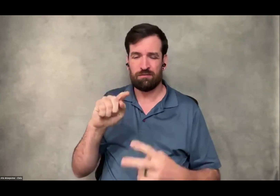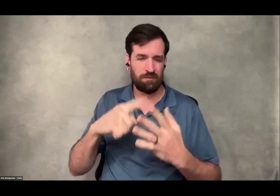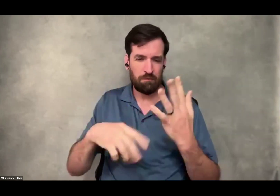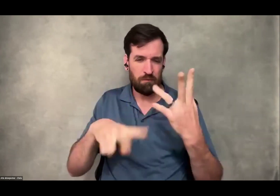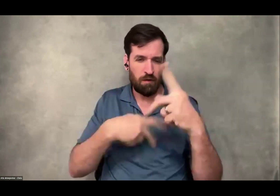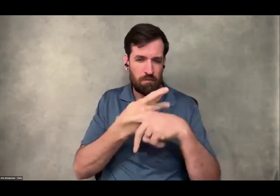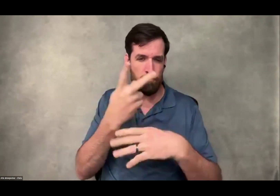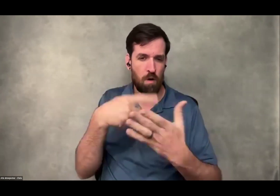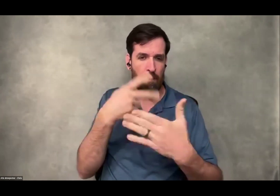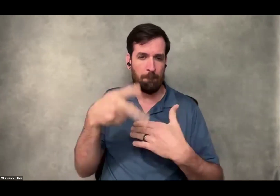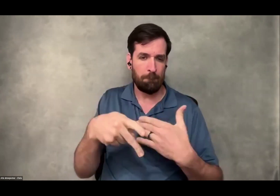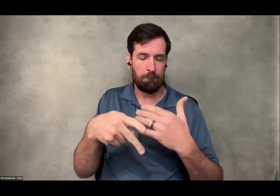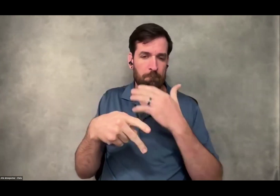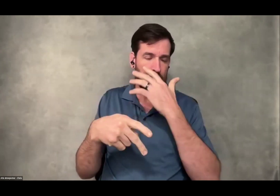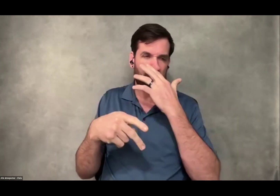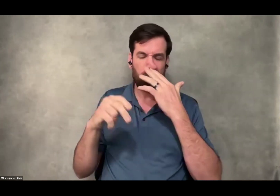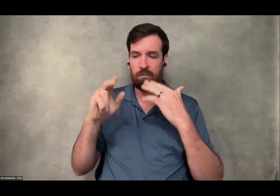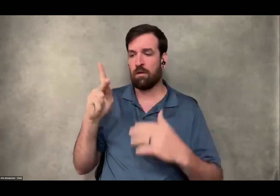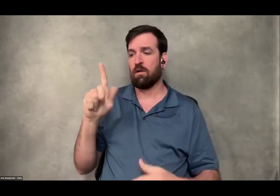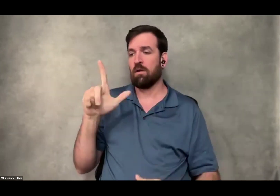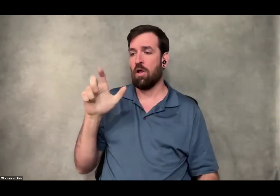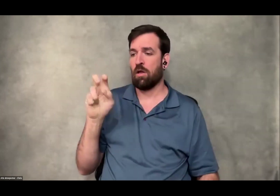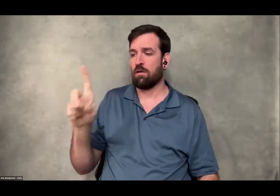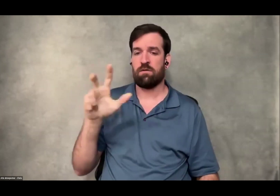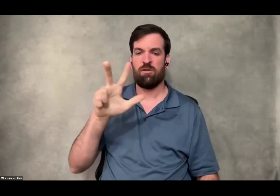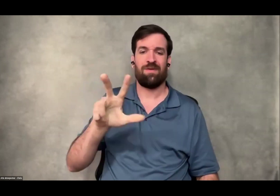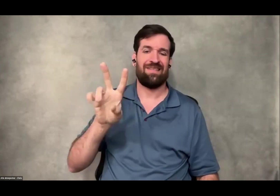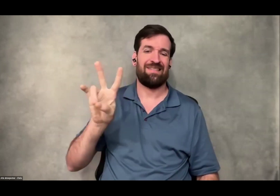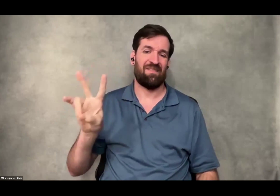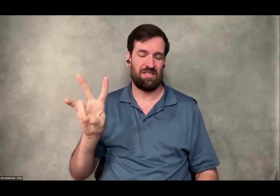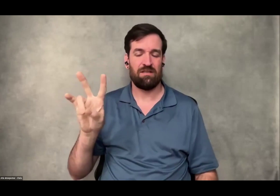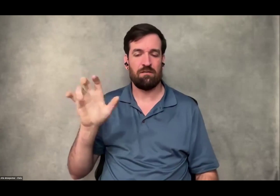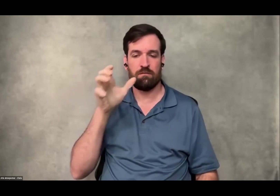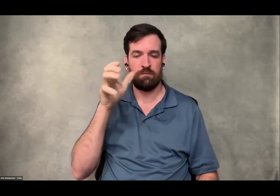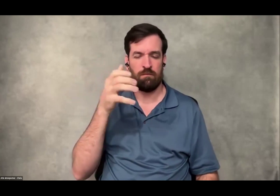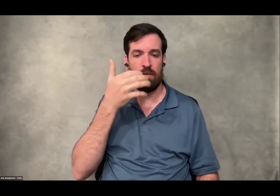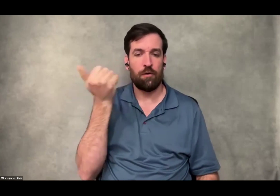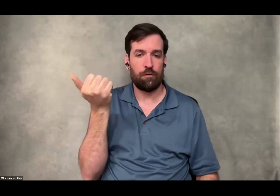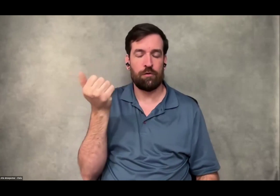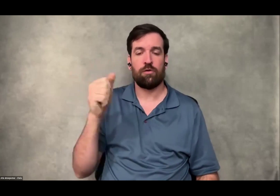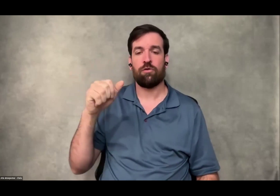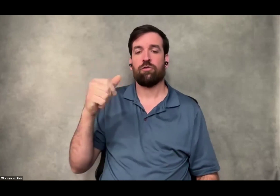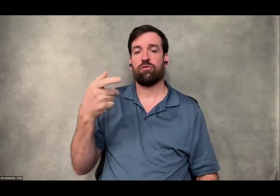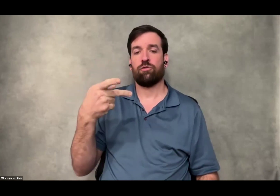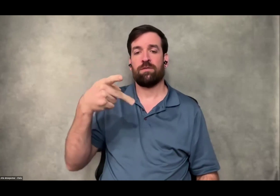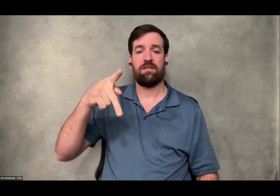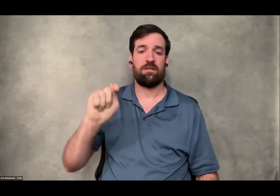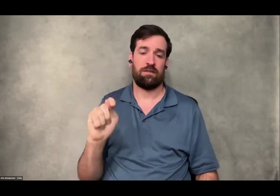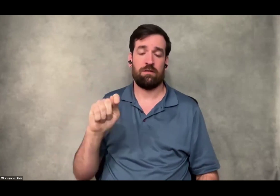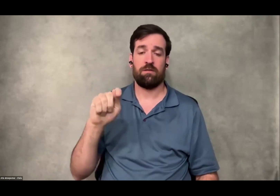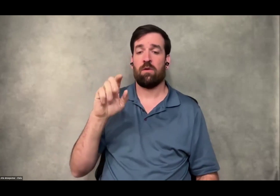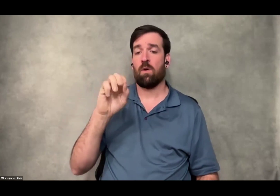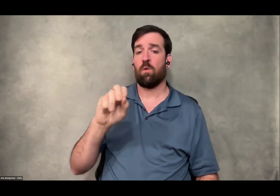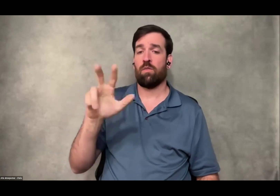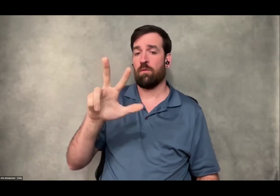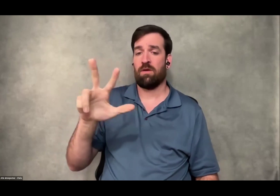program, then Claude 3.7 would be better. GPT o3